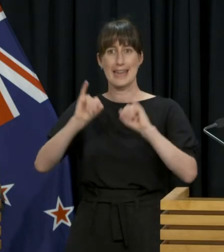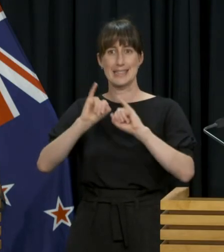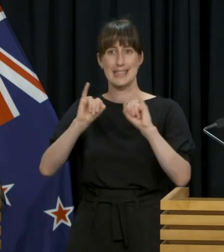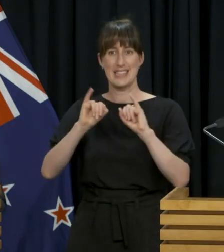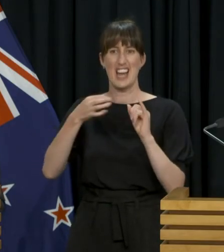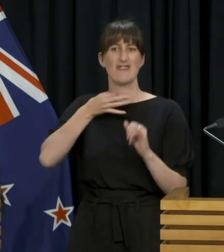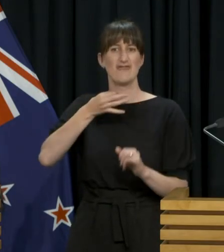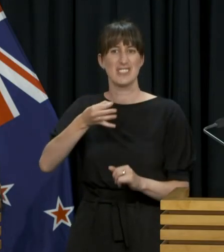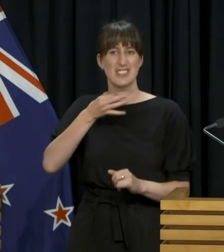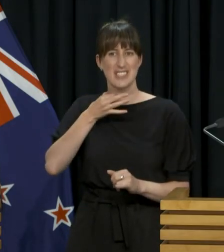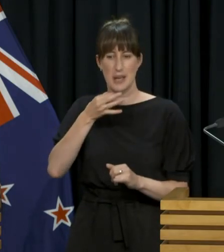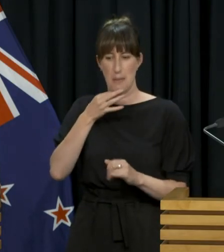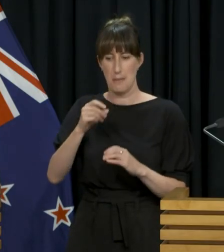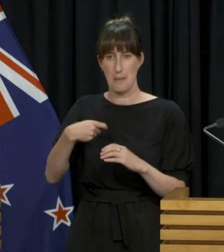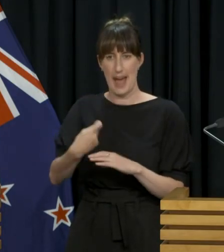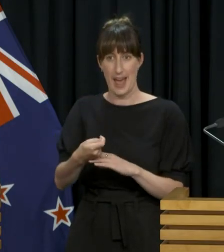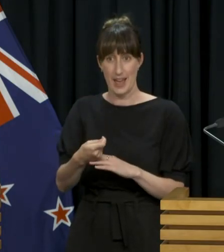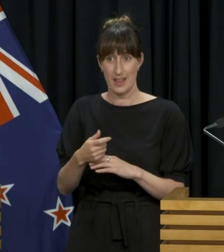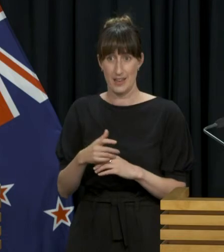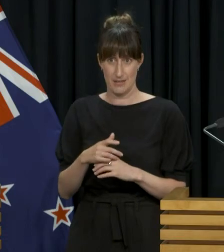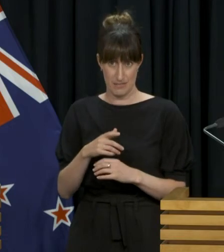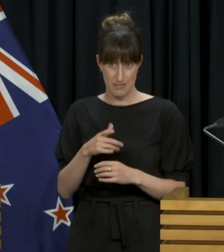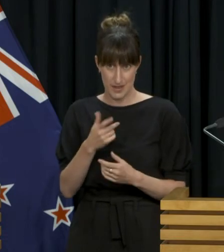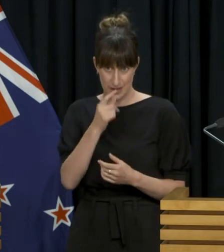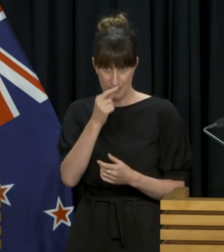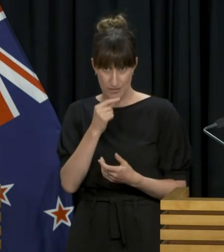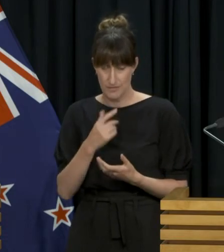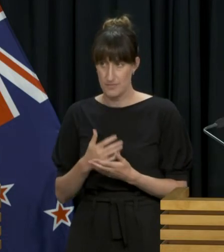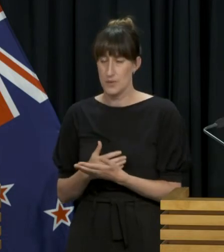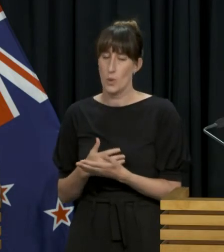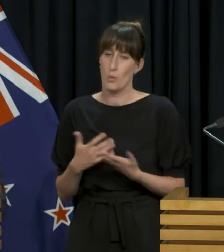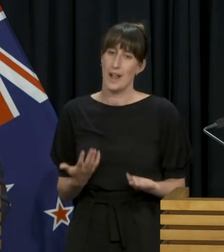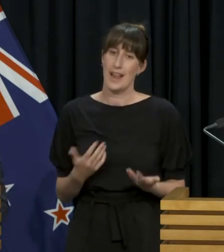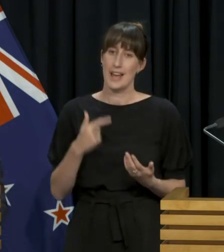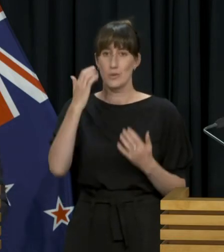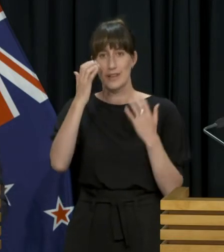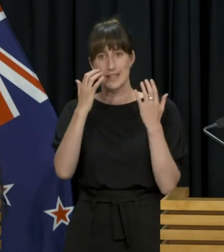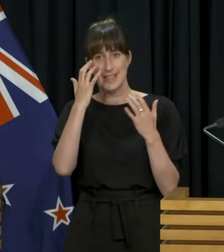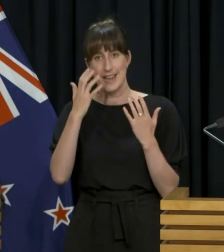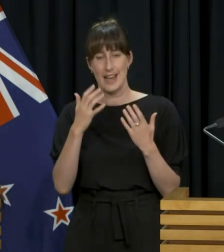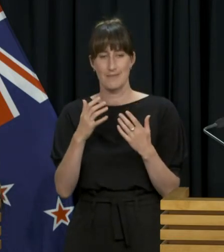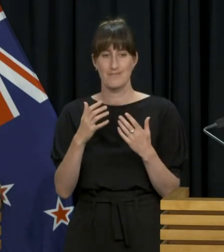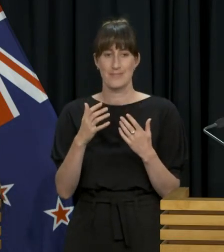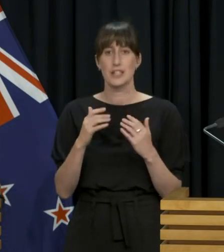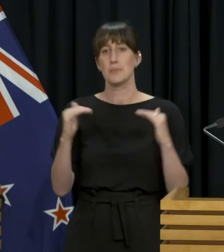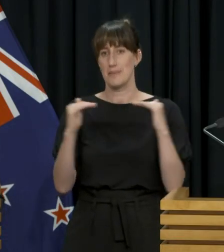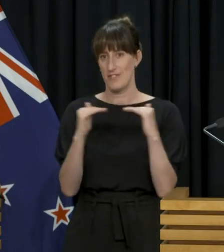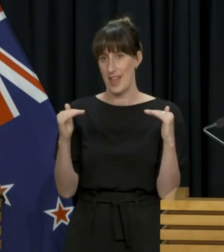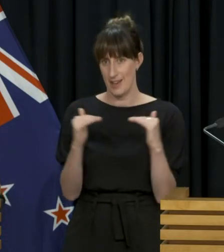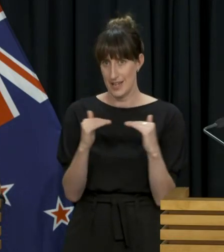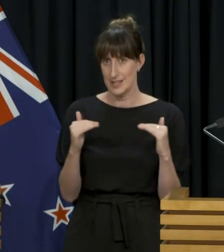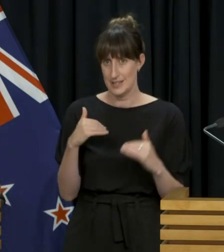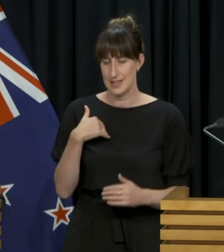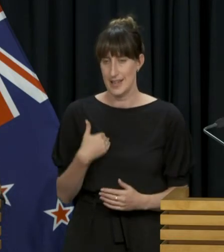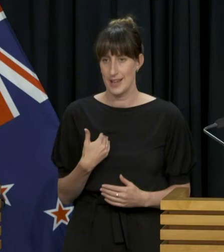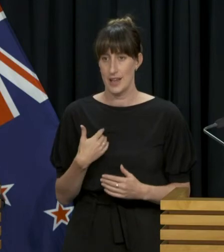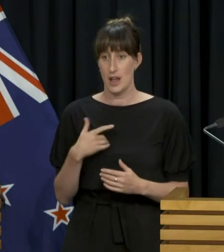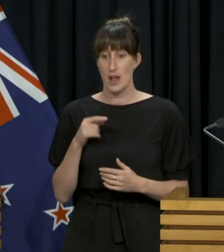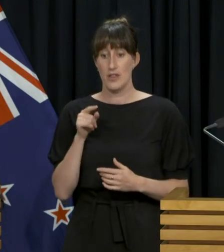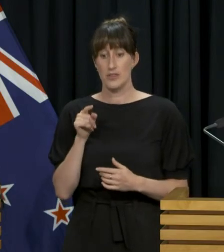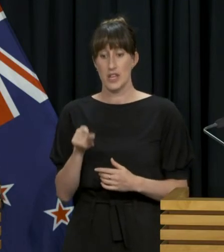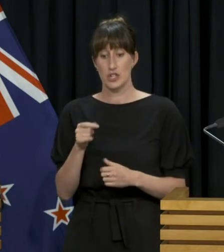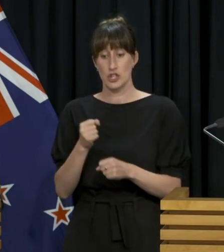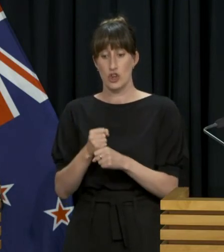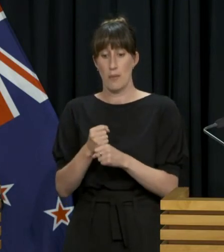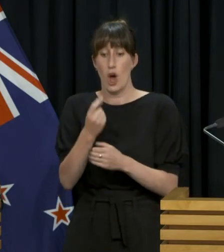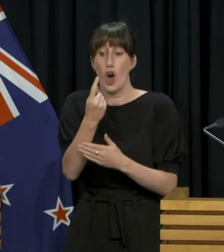people better. We have to be fair. We have to consider the implications for the rest of our health workforce, bearing in mind that this is not the only high-risk part of